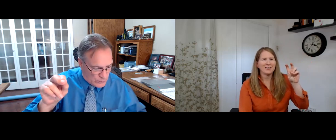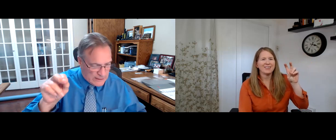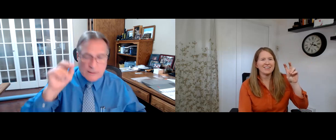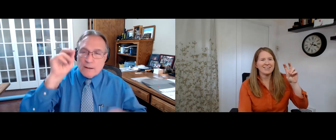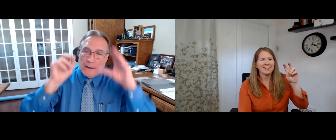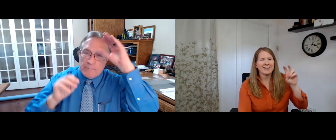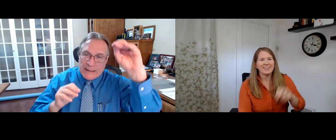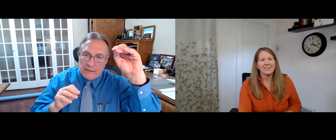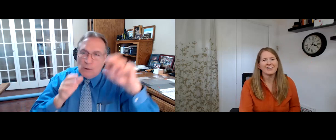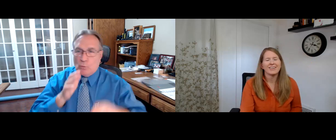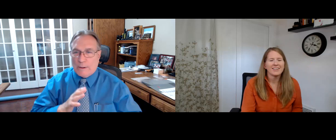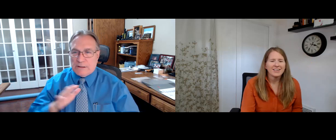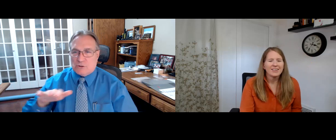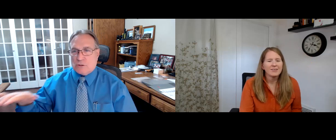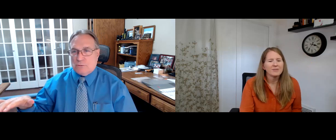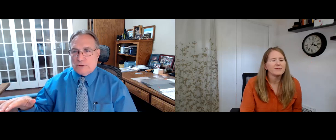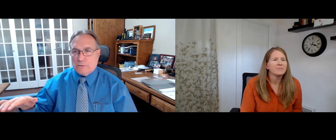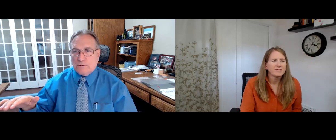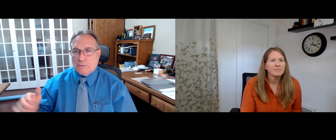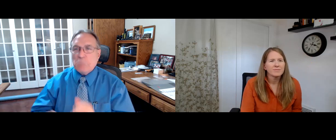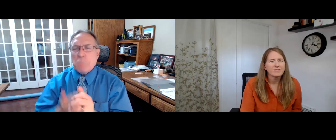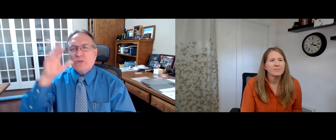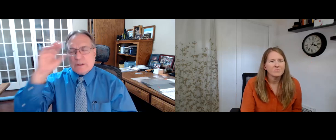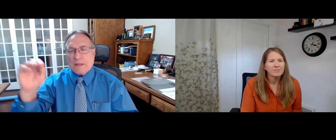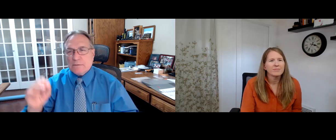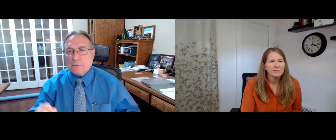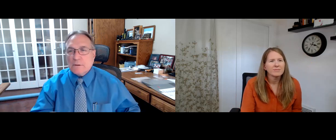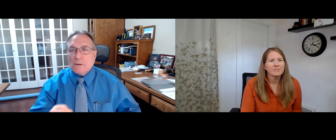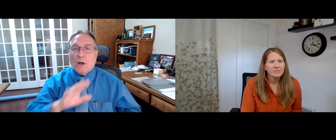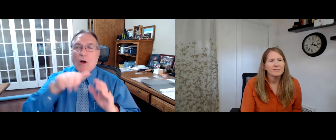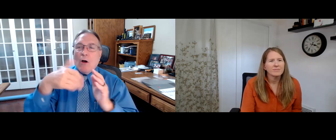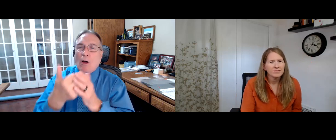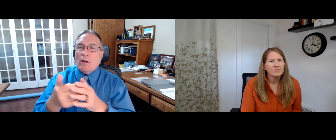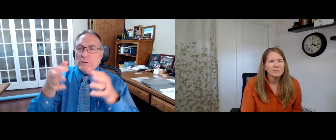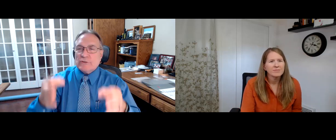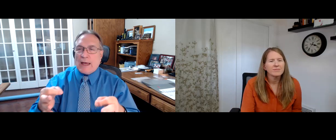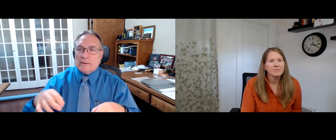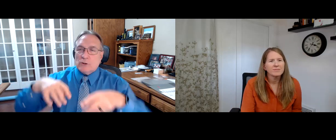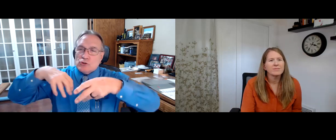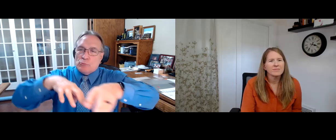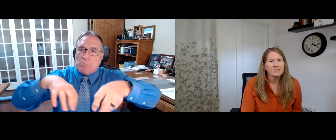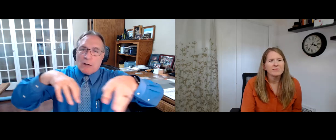230 men, women, children, mostly men, all decide to